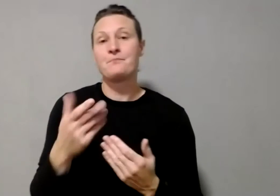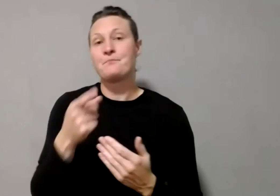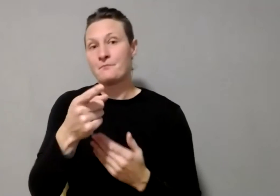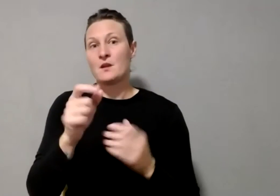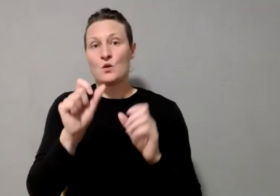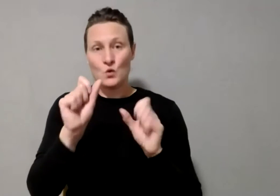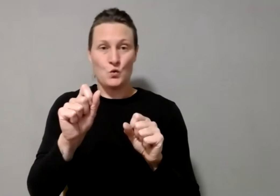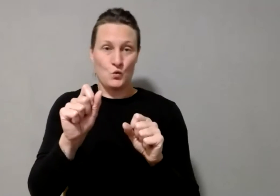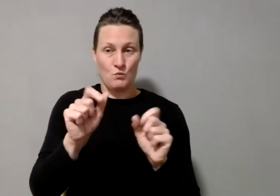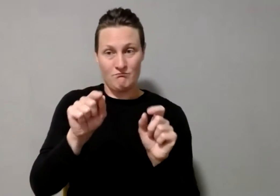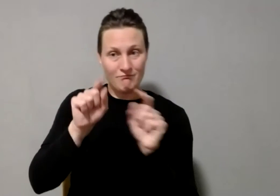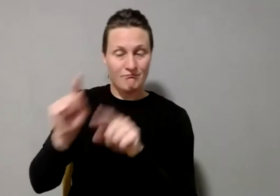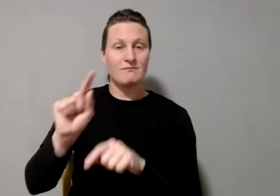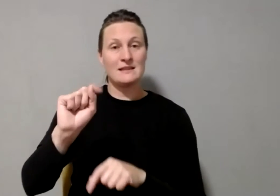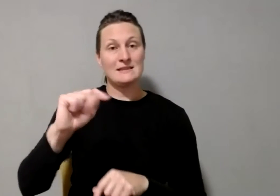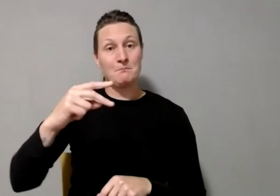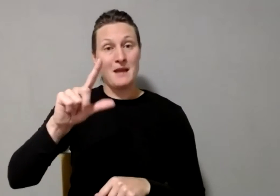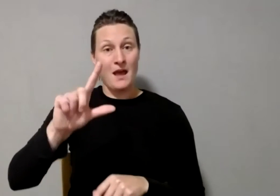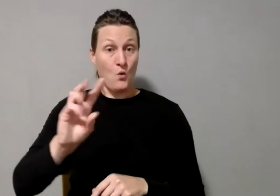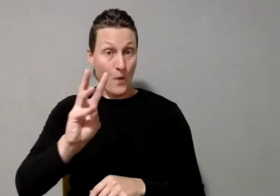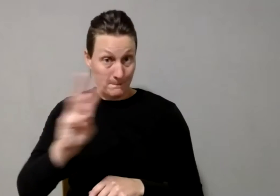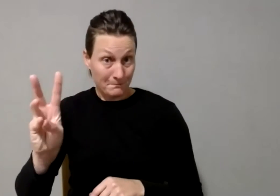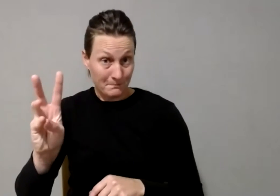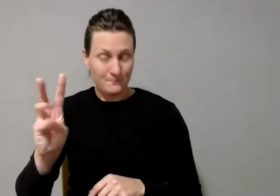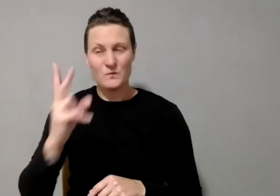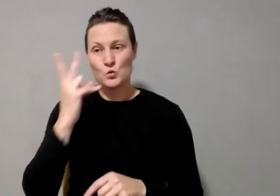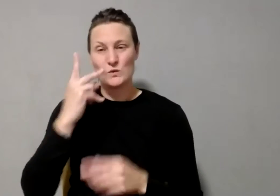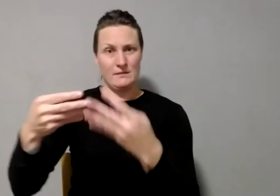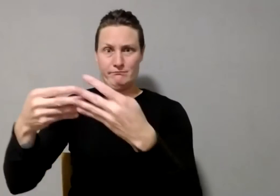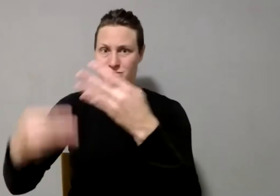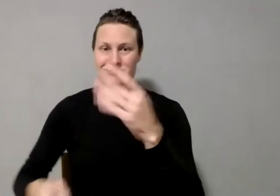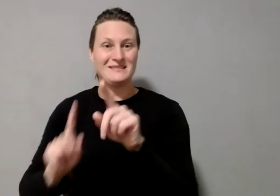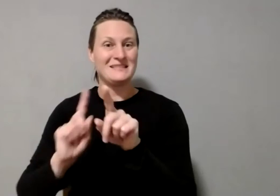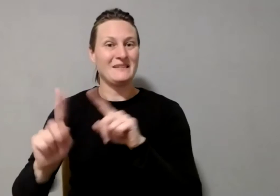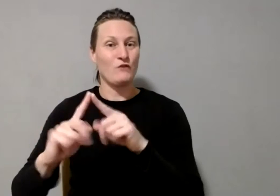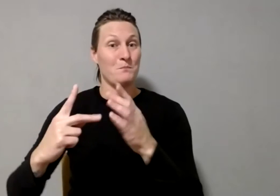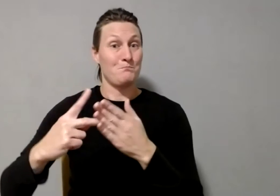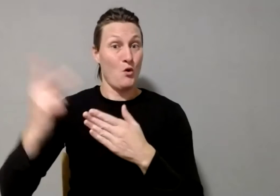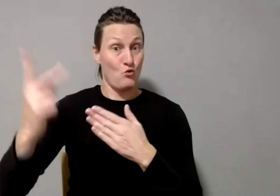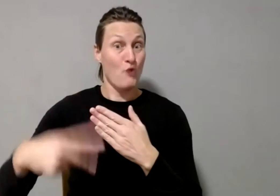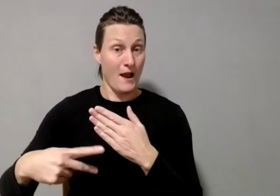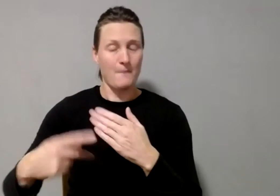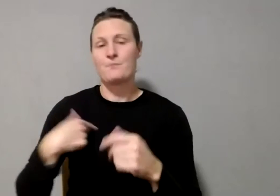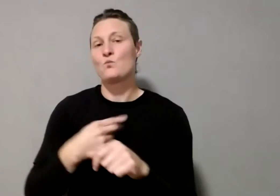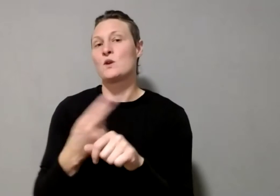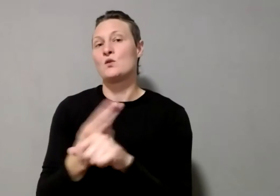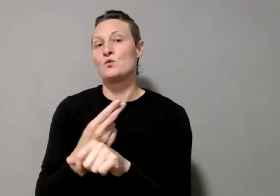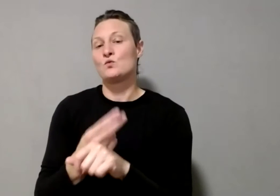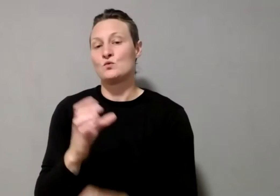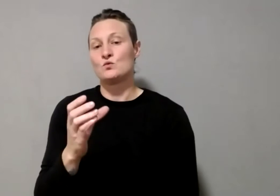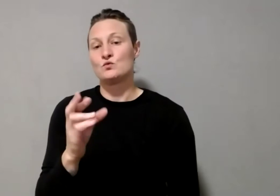we're offering throughout the week through use of Crowdcast. And so that's